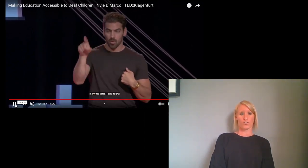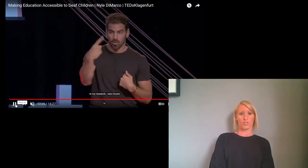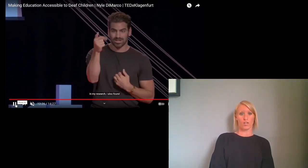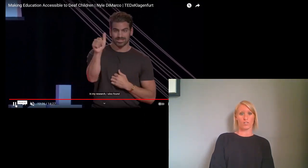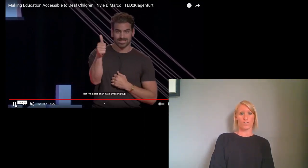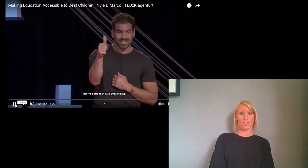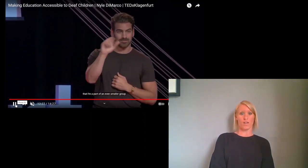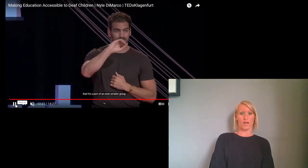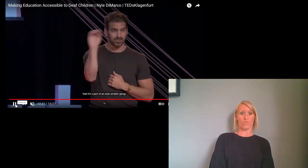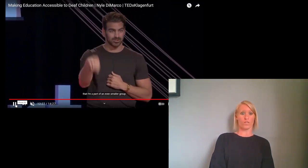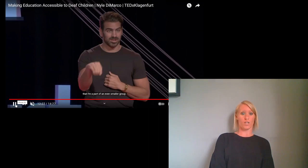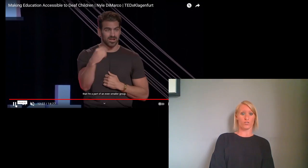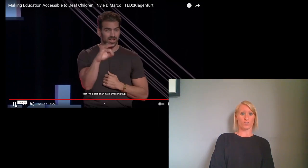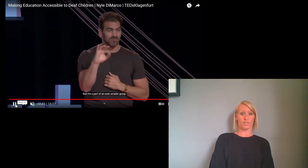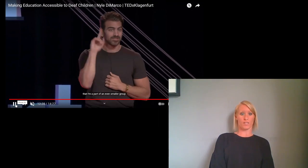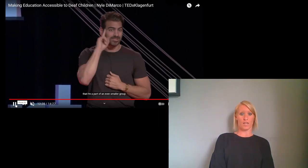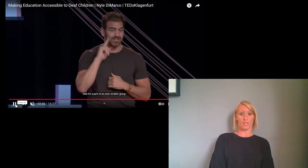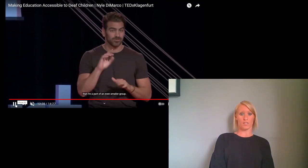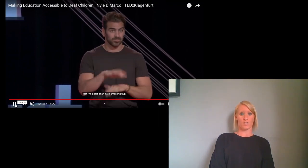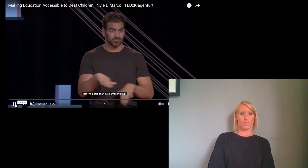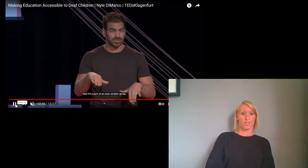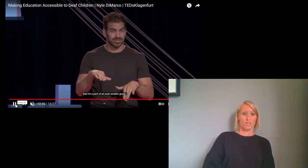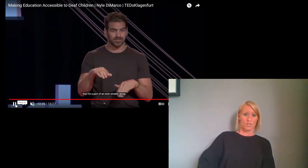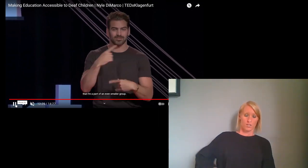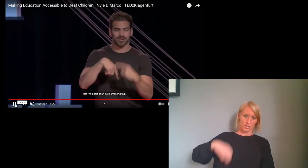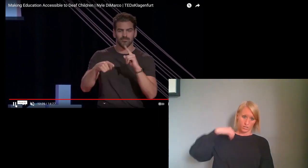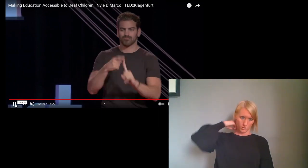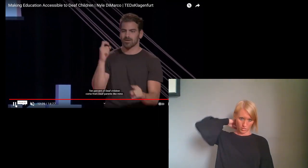In research, I also found that 110